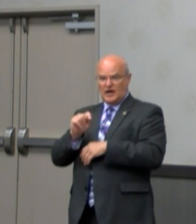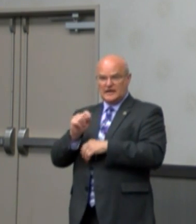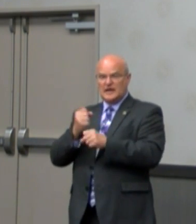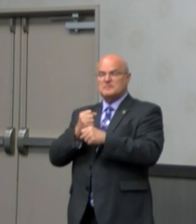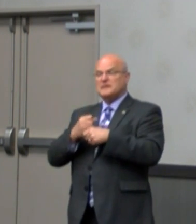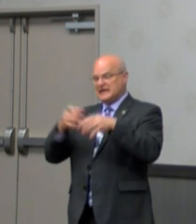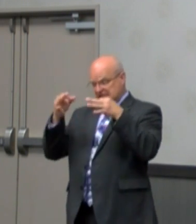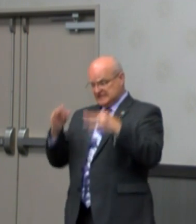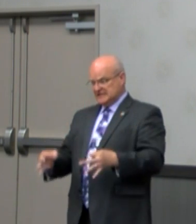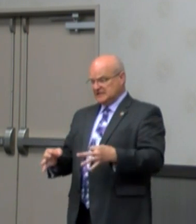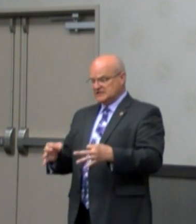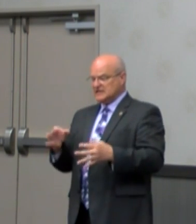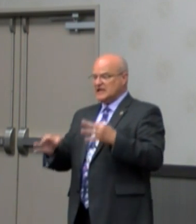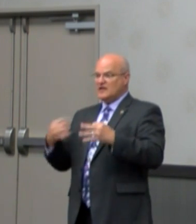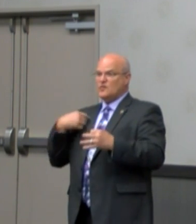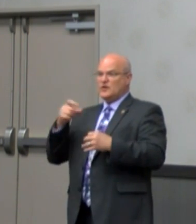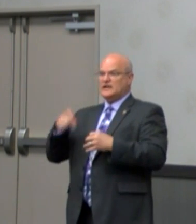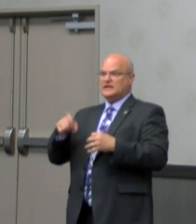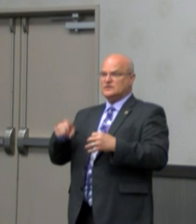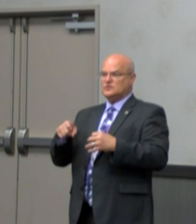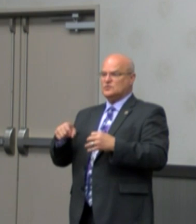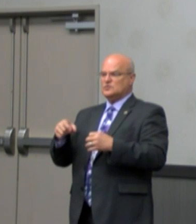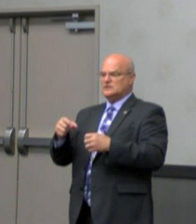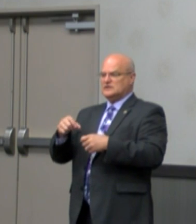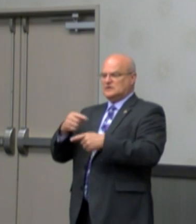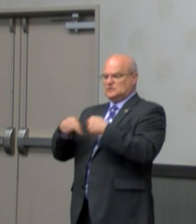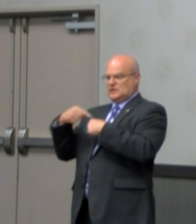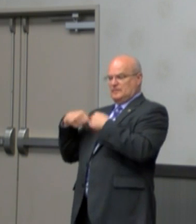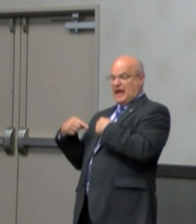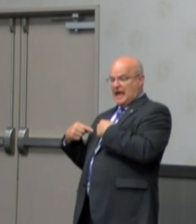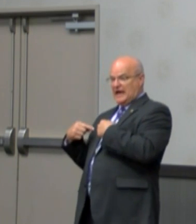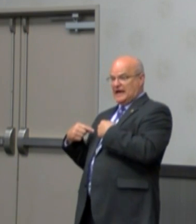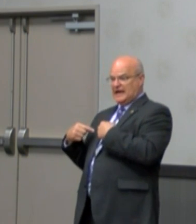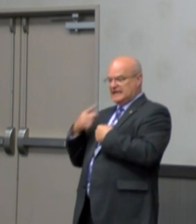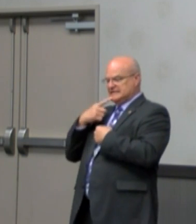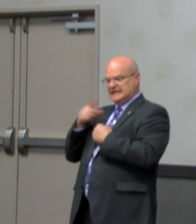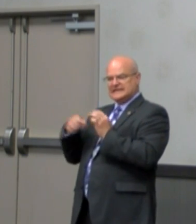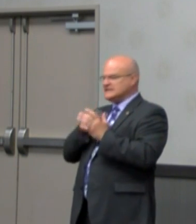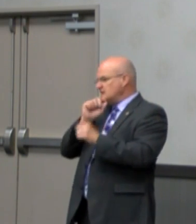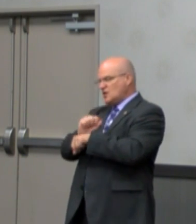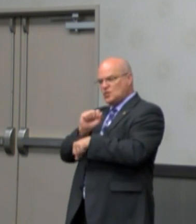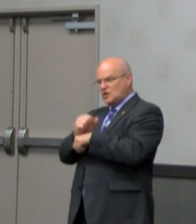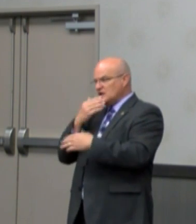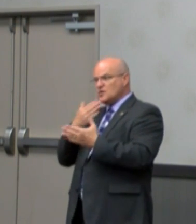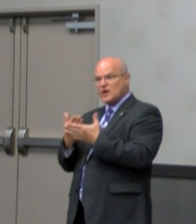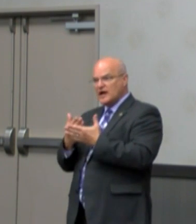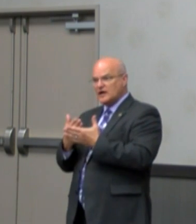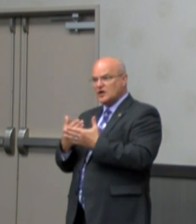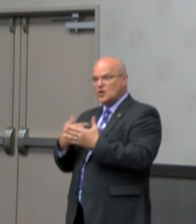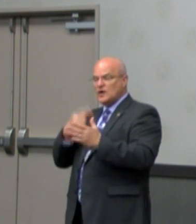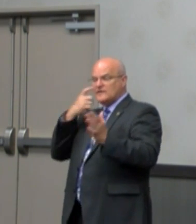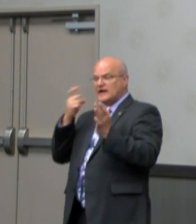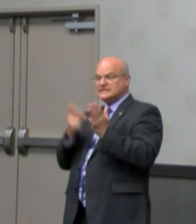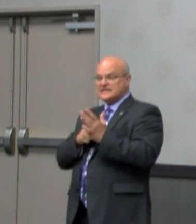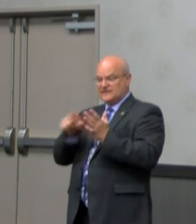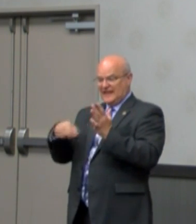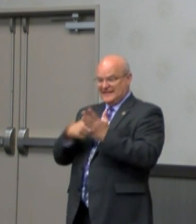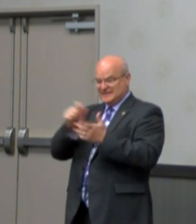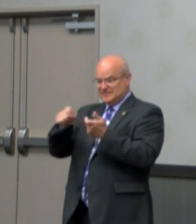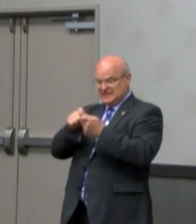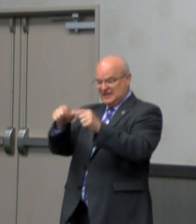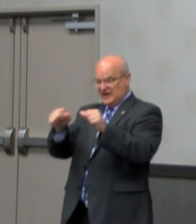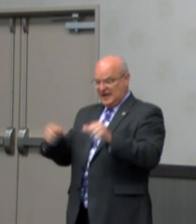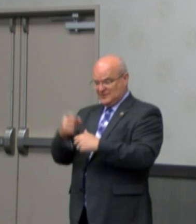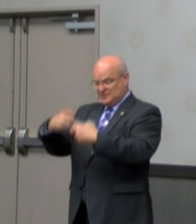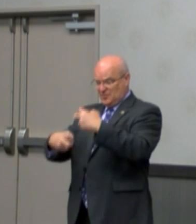make a decision then whether we need to ratchet it back and say this is not working very well, we've identified this particular area